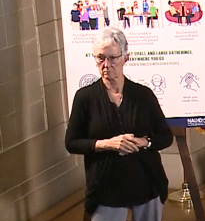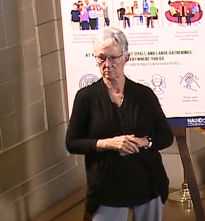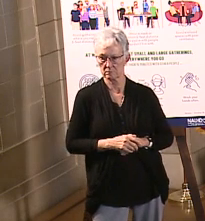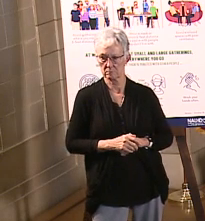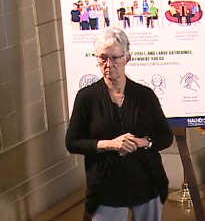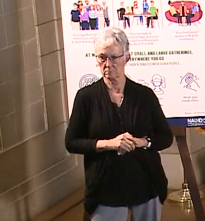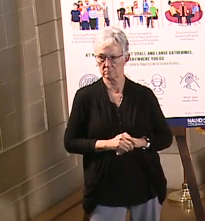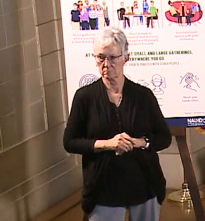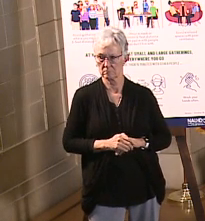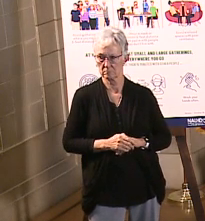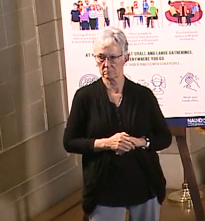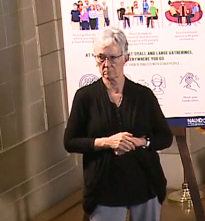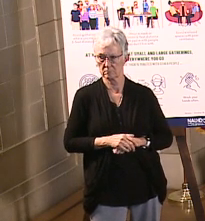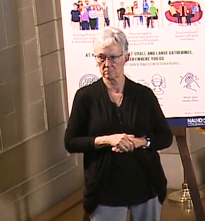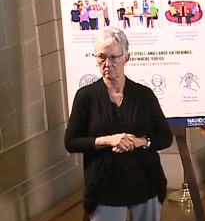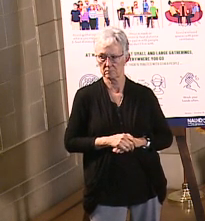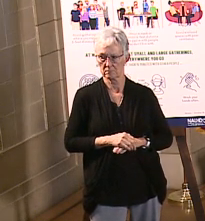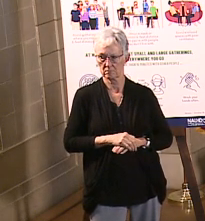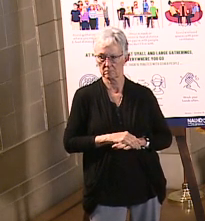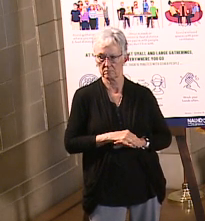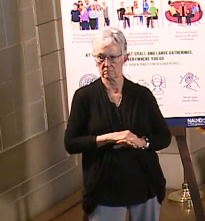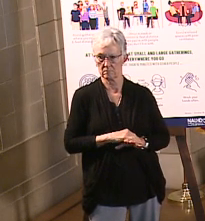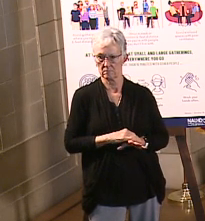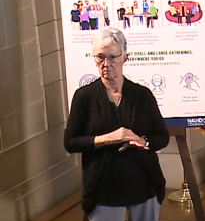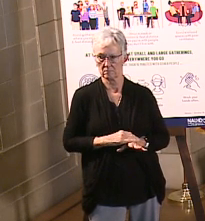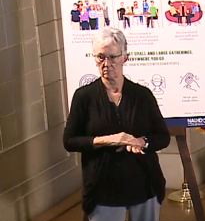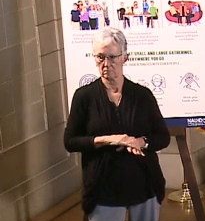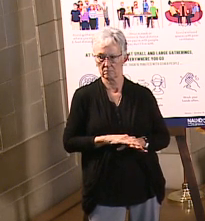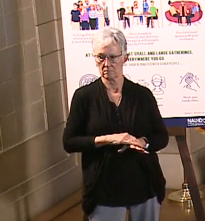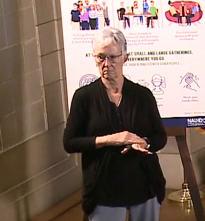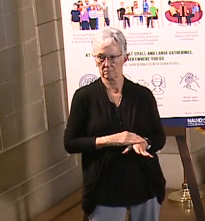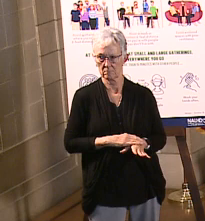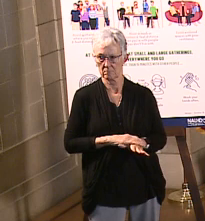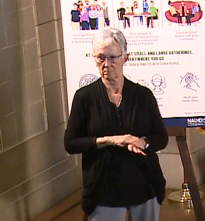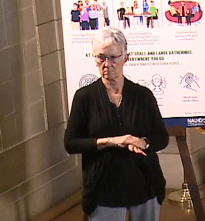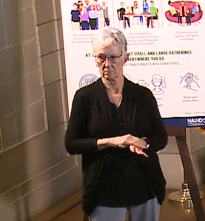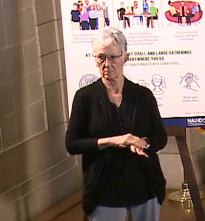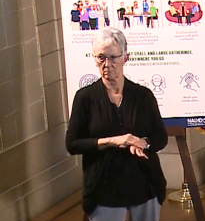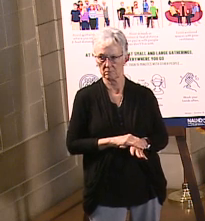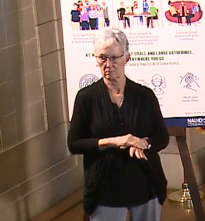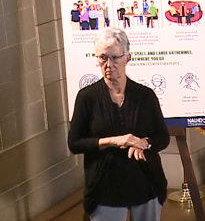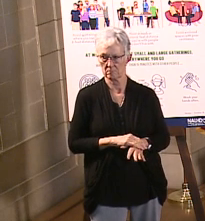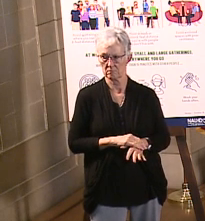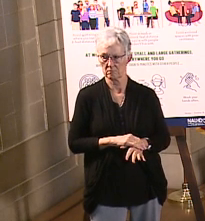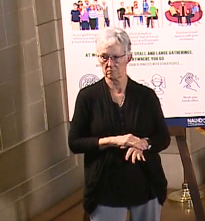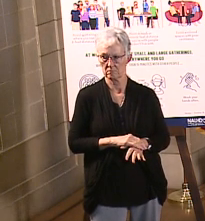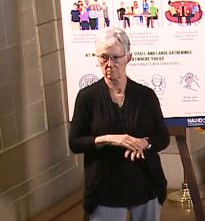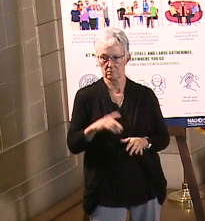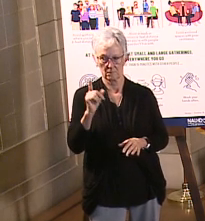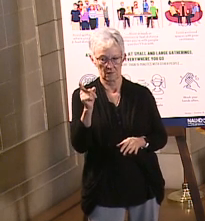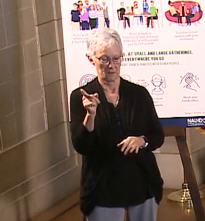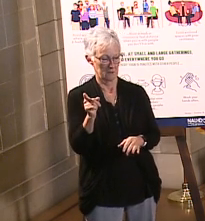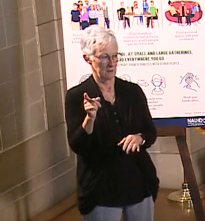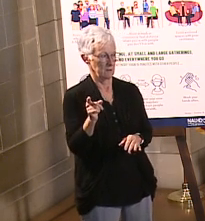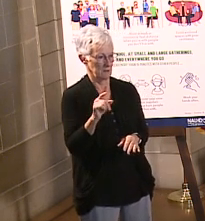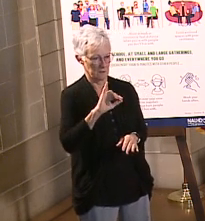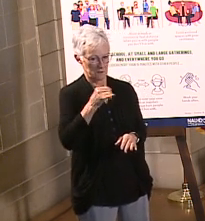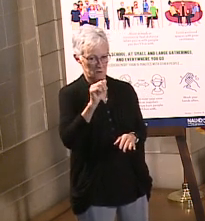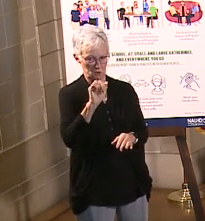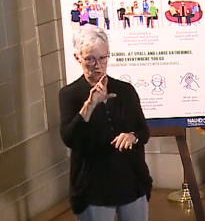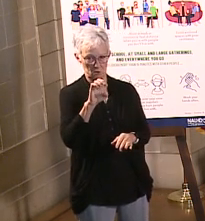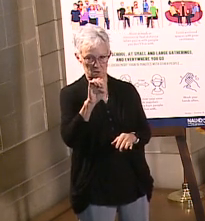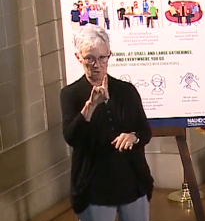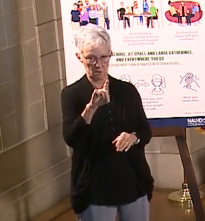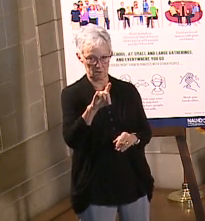at? Although numbers are slowly going down, it's likely due to elective surgeries not going on in Nebraska's hospitals. So Jared was